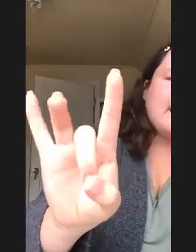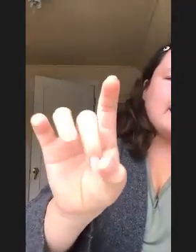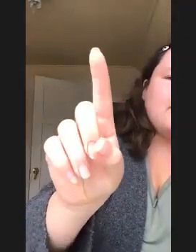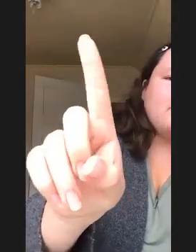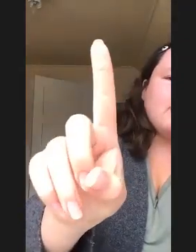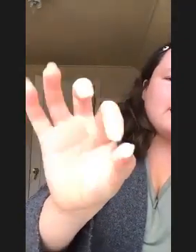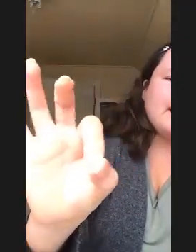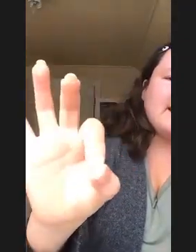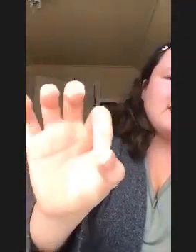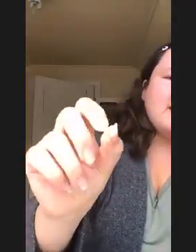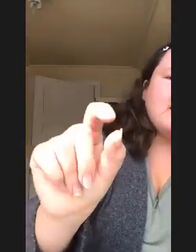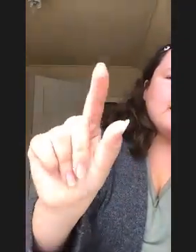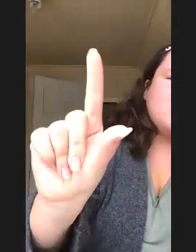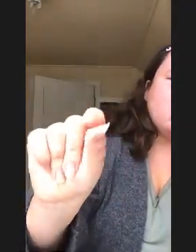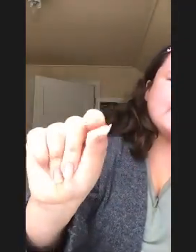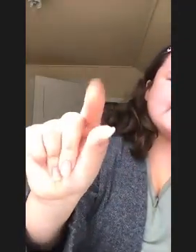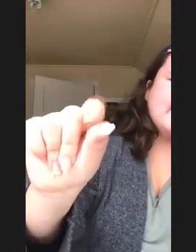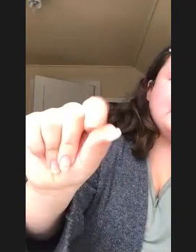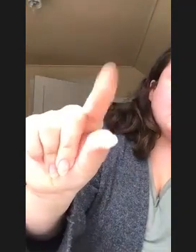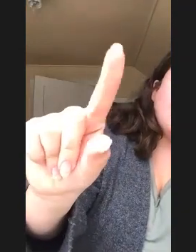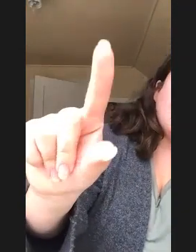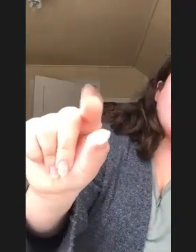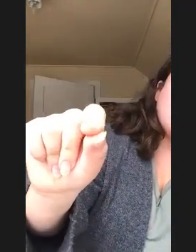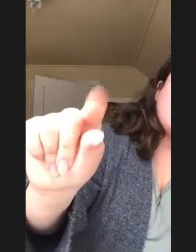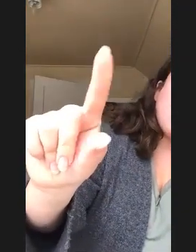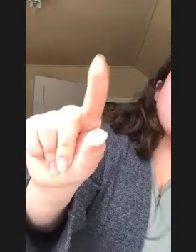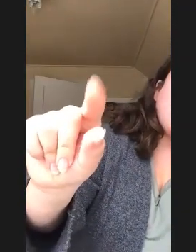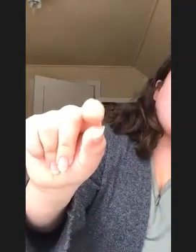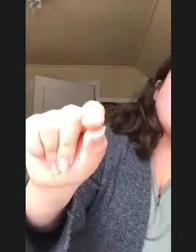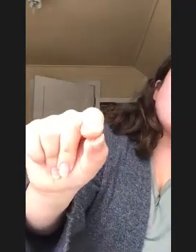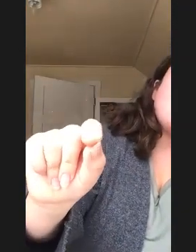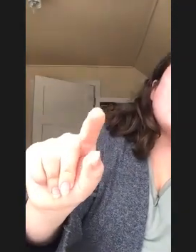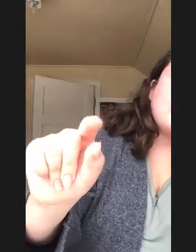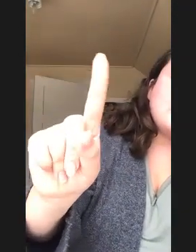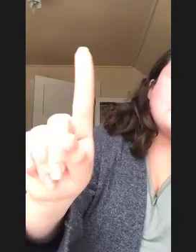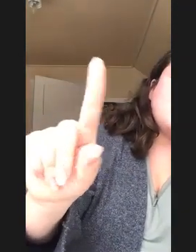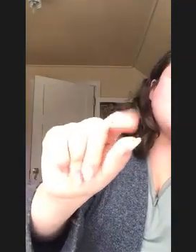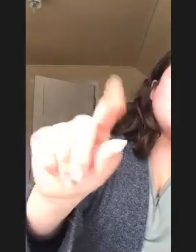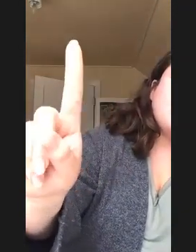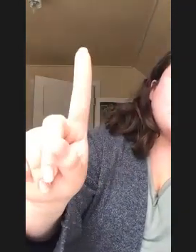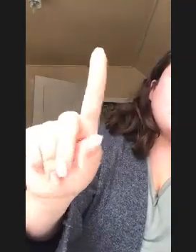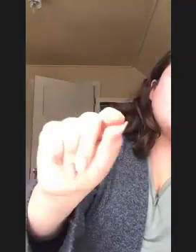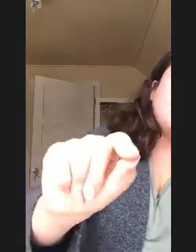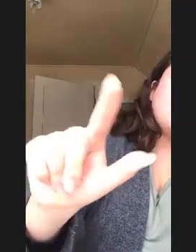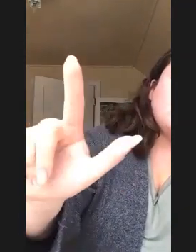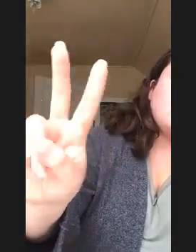8, 1, 9, and then 20. Kind of tap your fingers. And then 21,